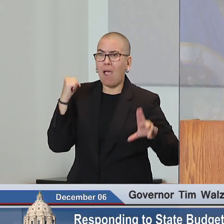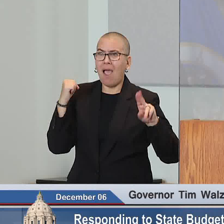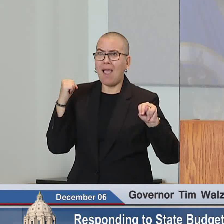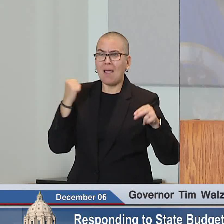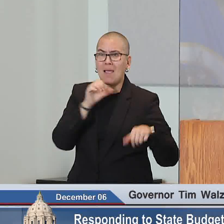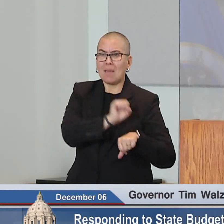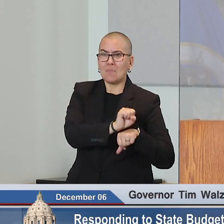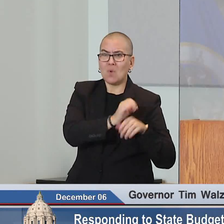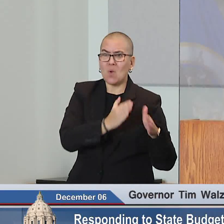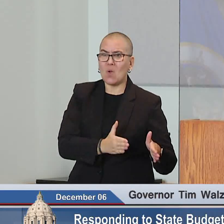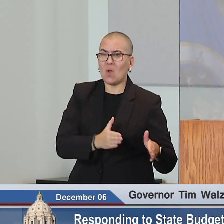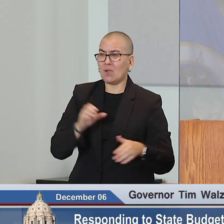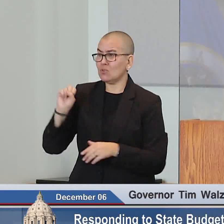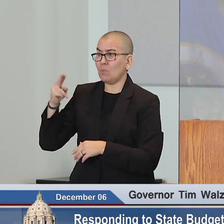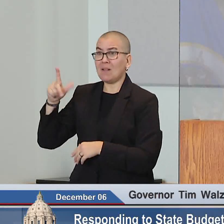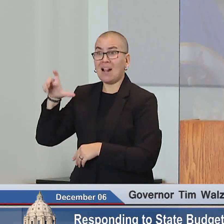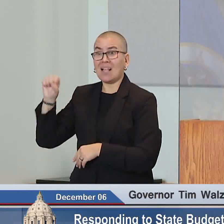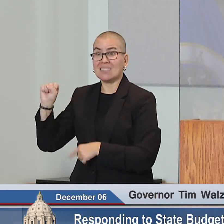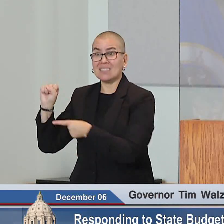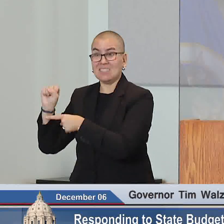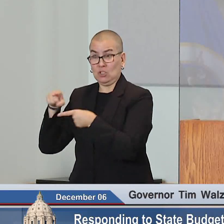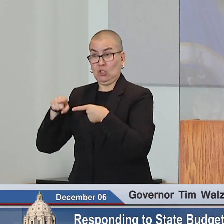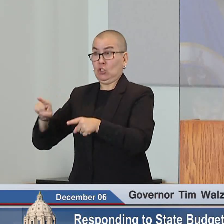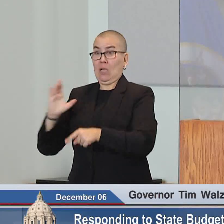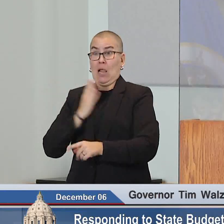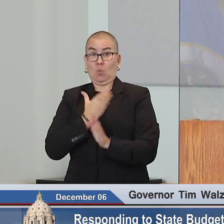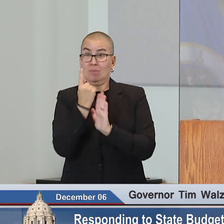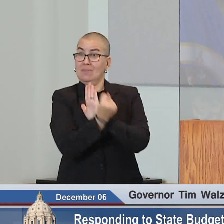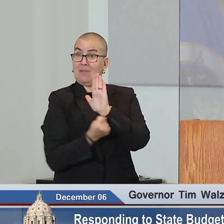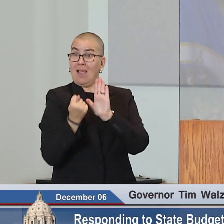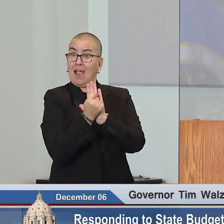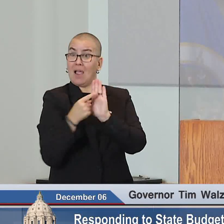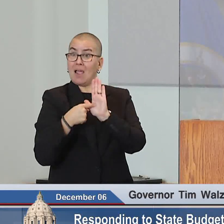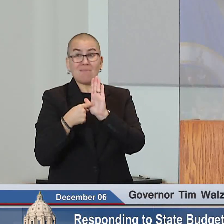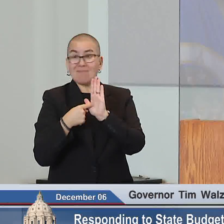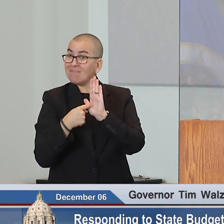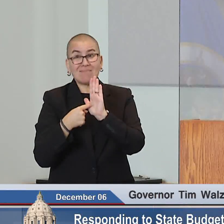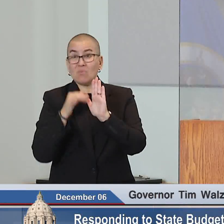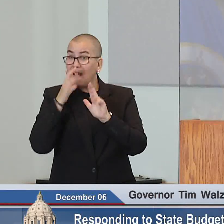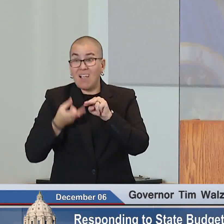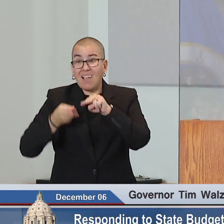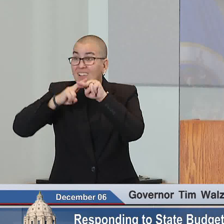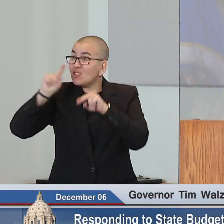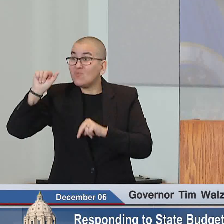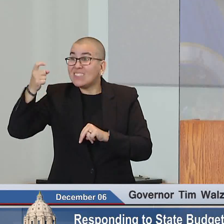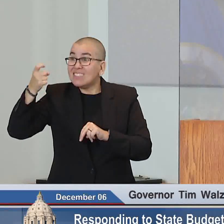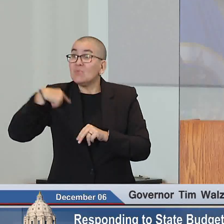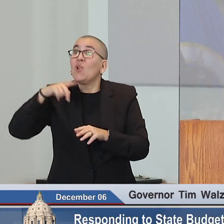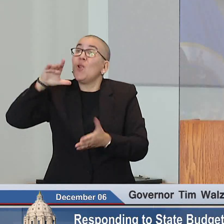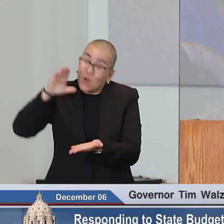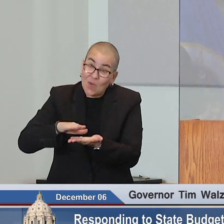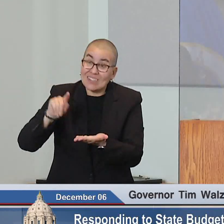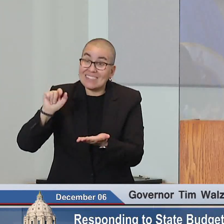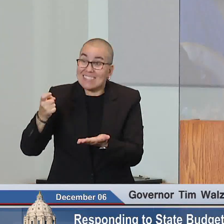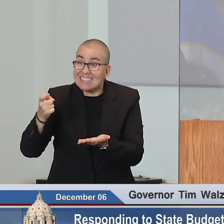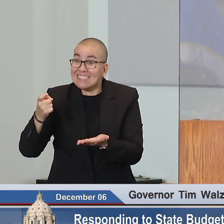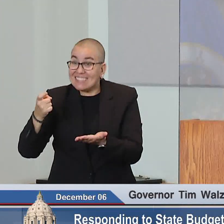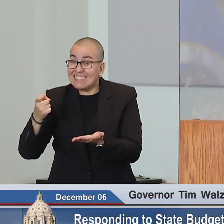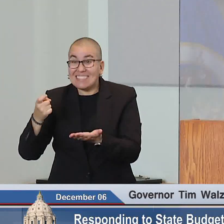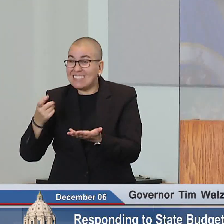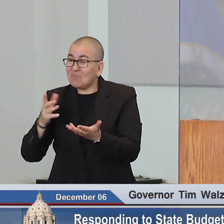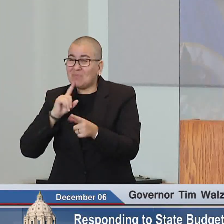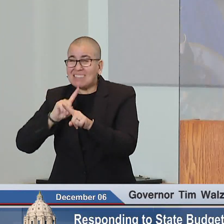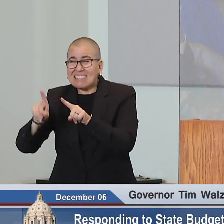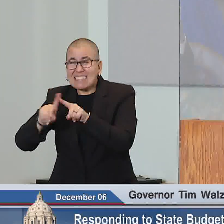the term of the Walls-Flannigan administration, we have not raised taxes. We lowered them. Different buying patterns, different things that have happened, corporate